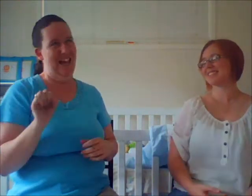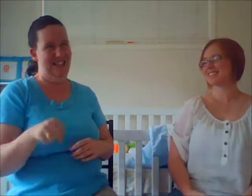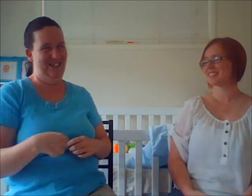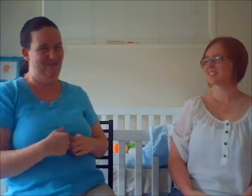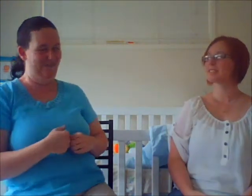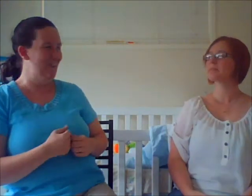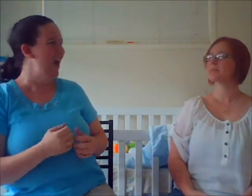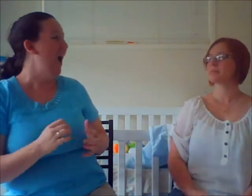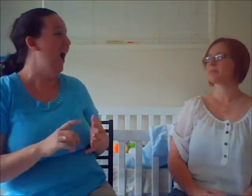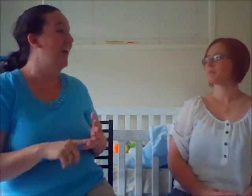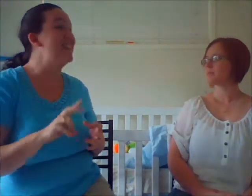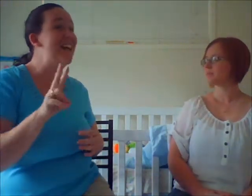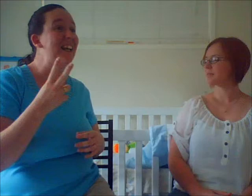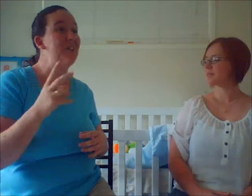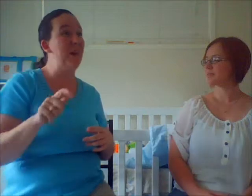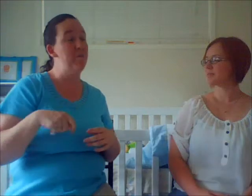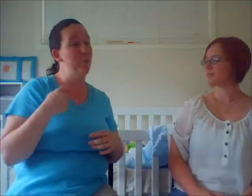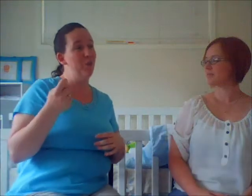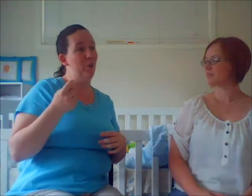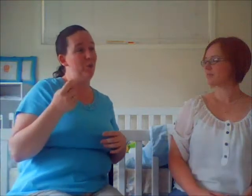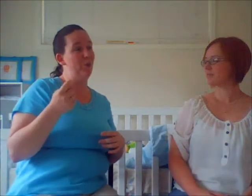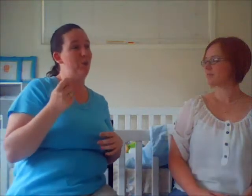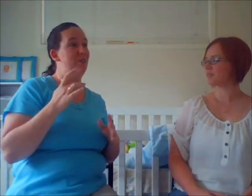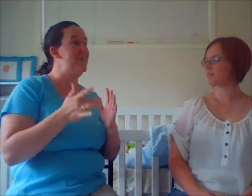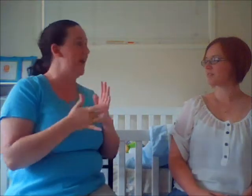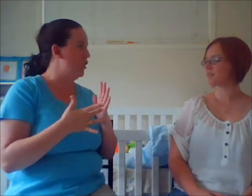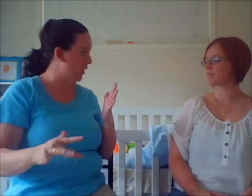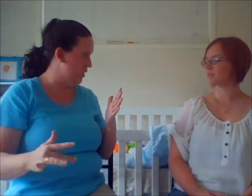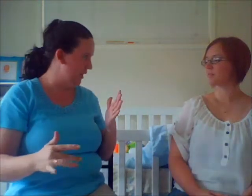yes. Okay, secondly, we're going to move on to technology.